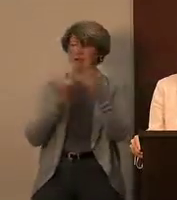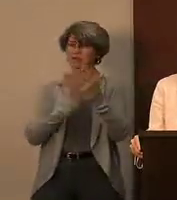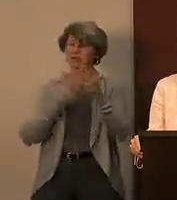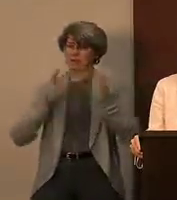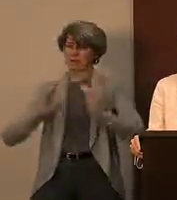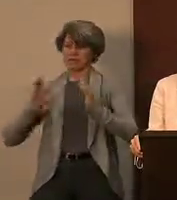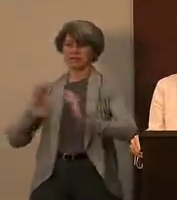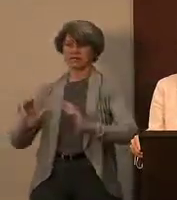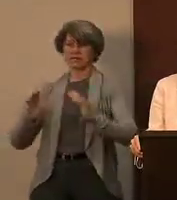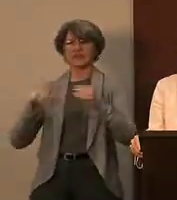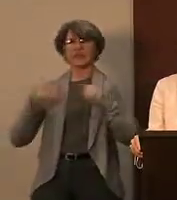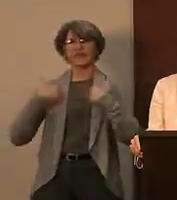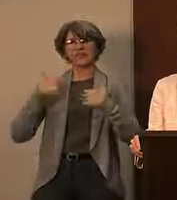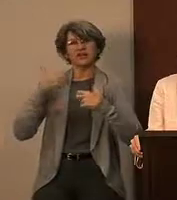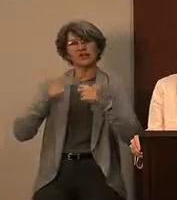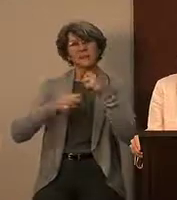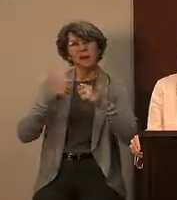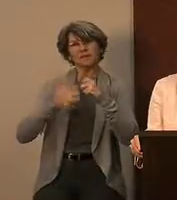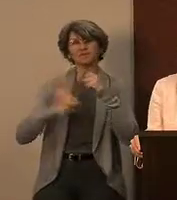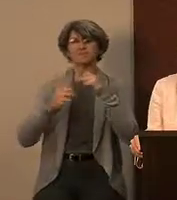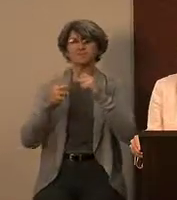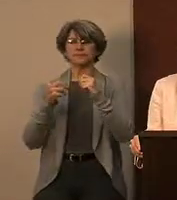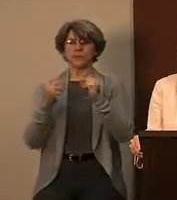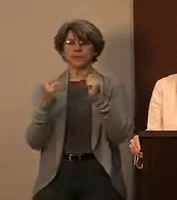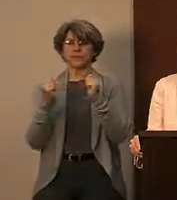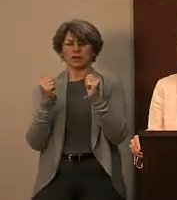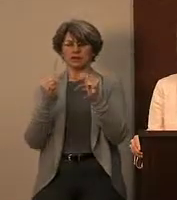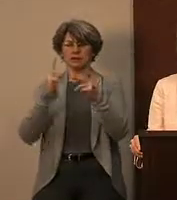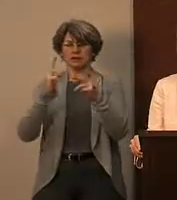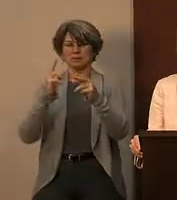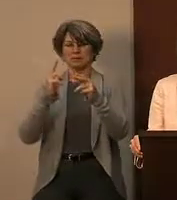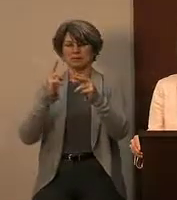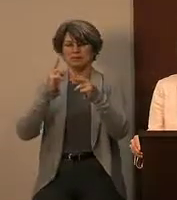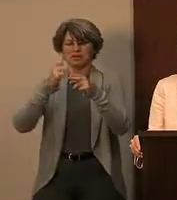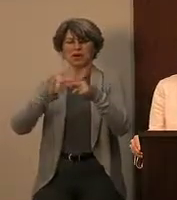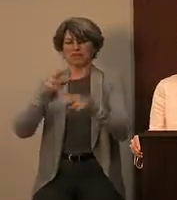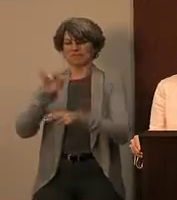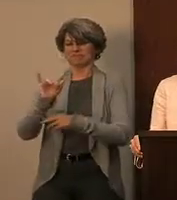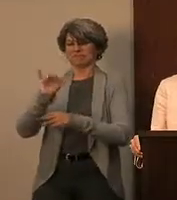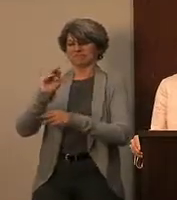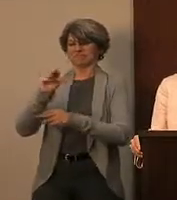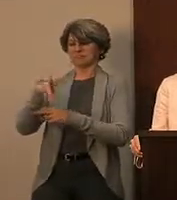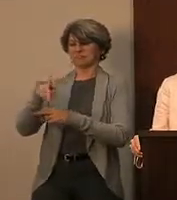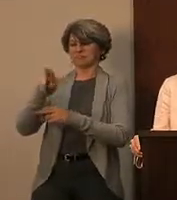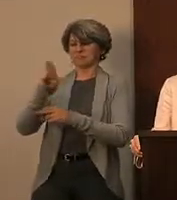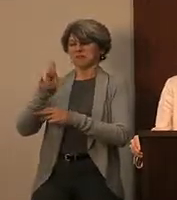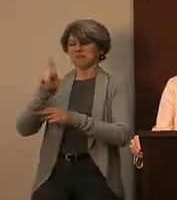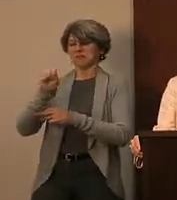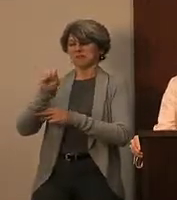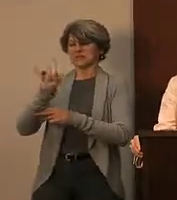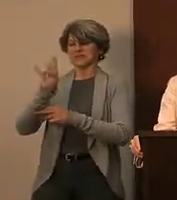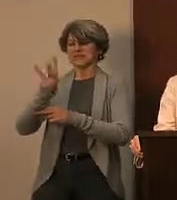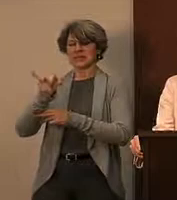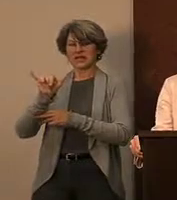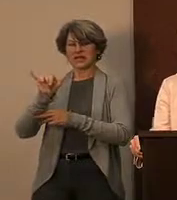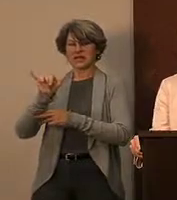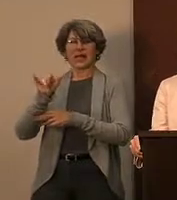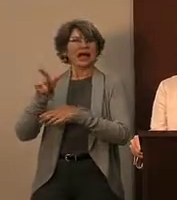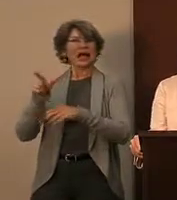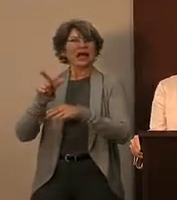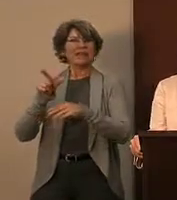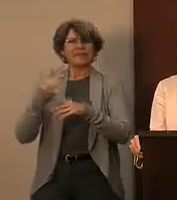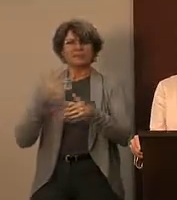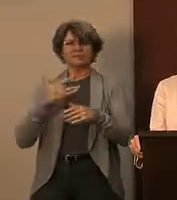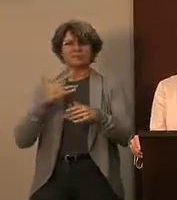with behavioral health problems who have a thing called impulsivity, where they don't have the judgment maybe that you and I